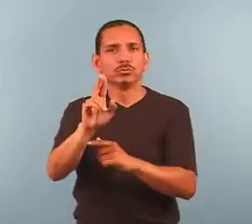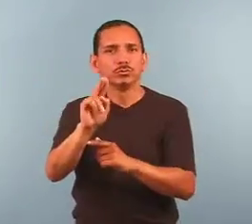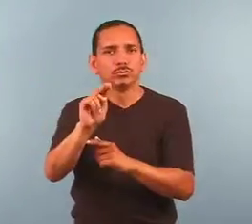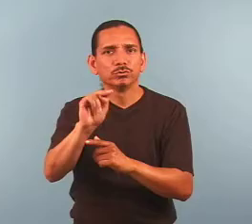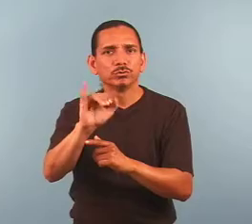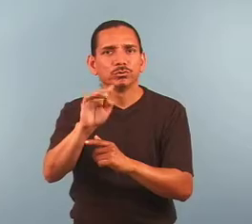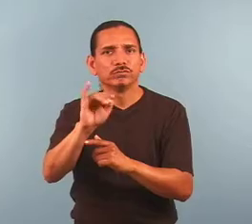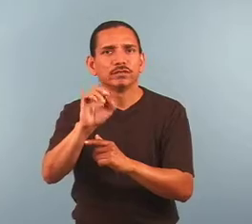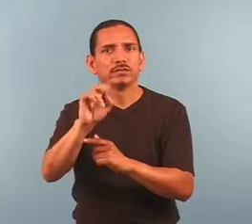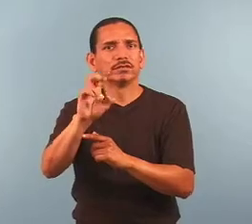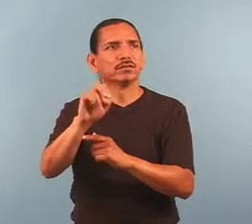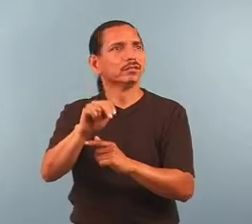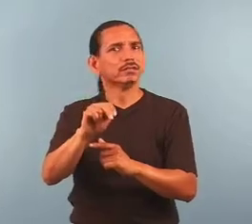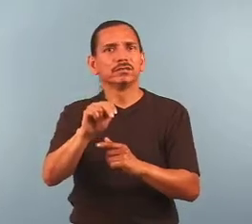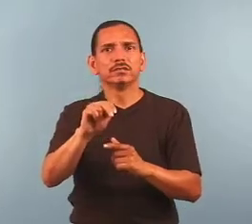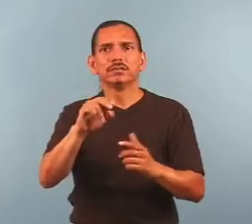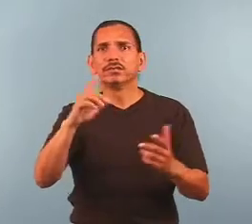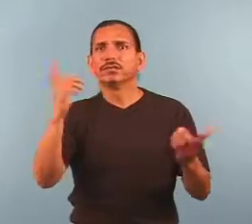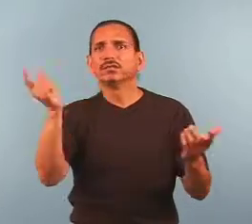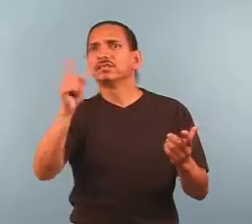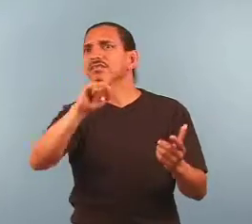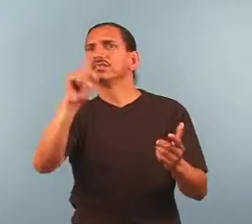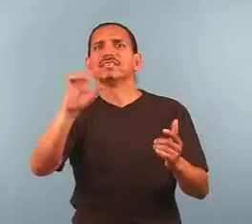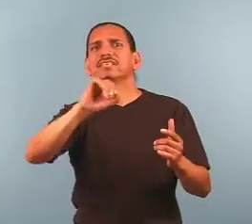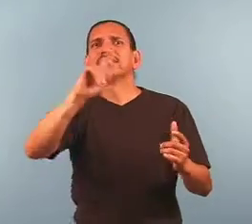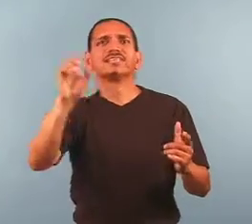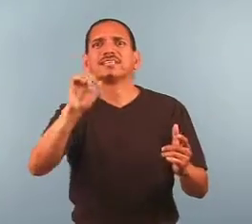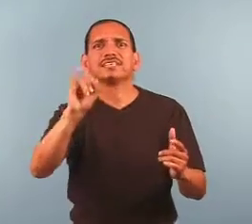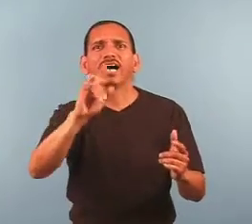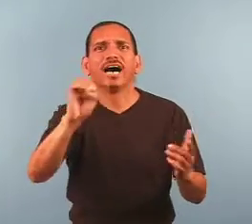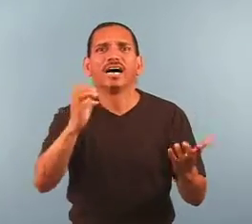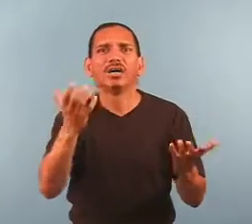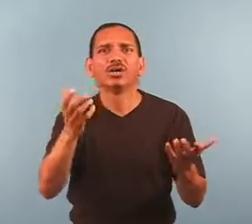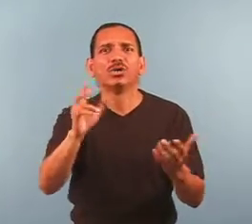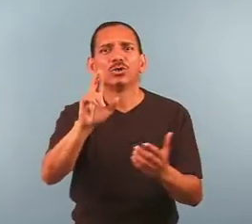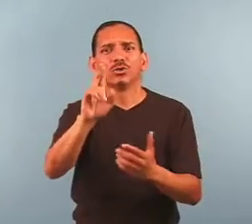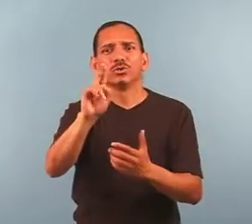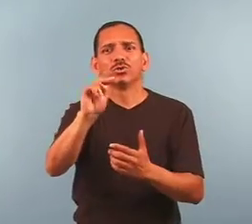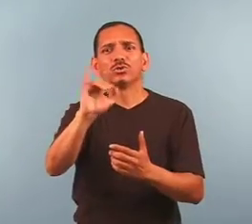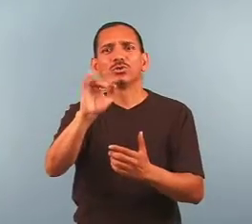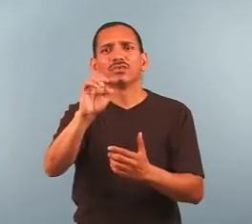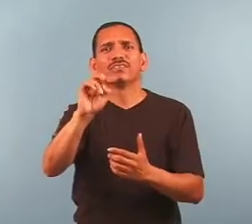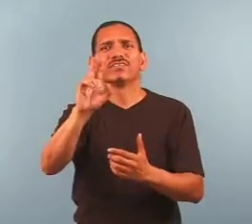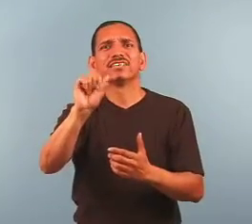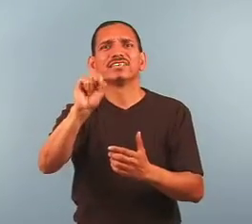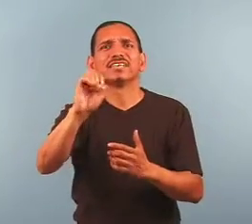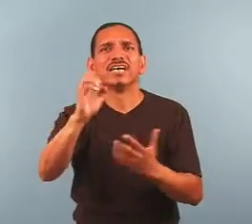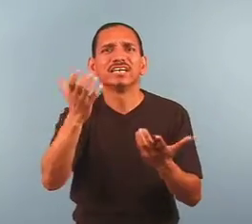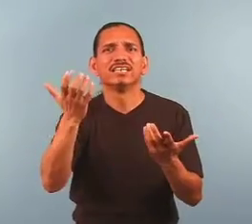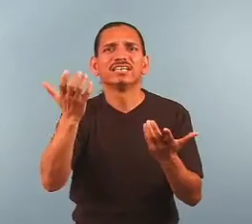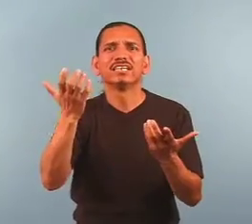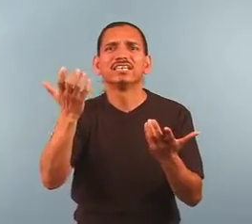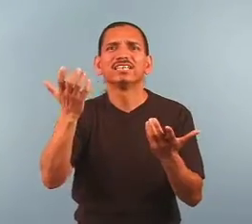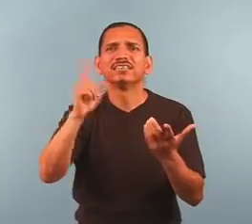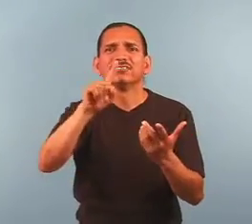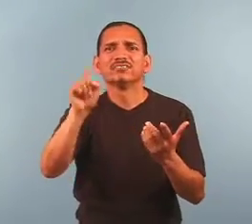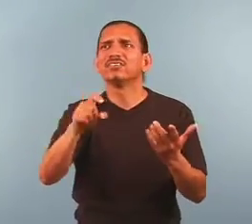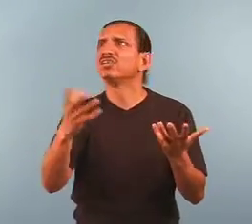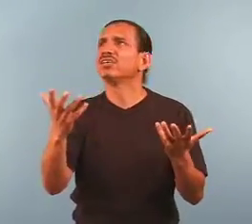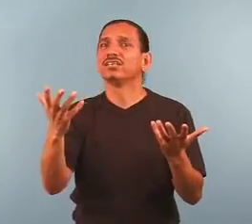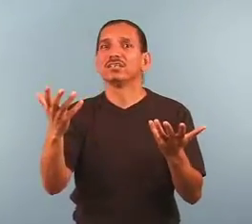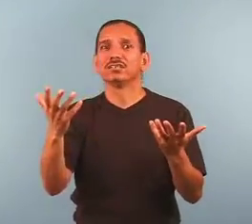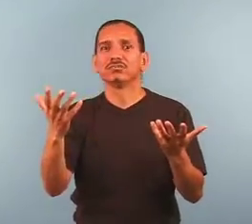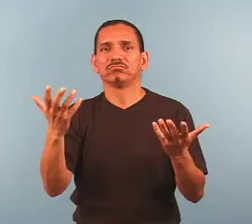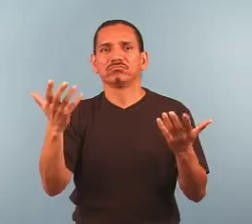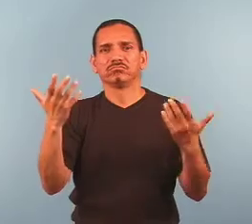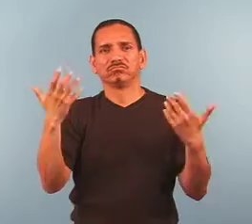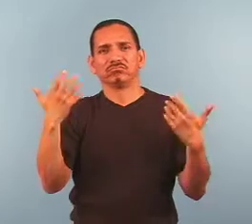of